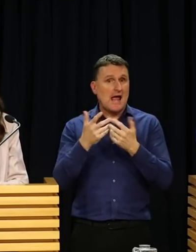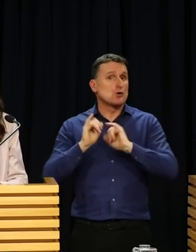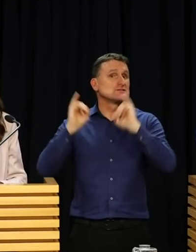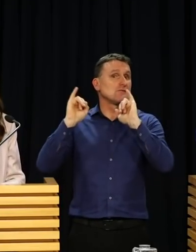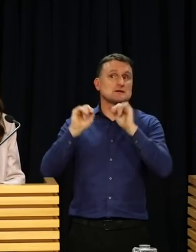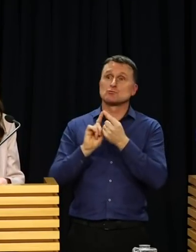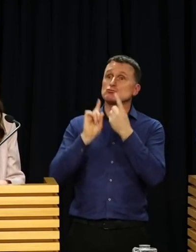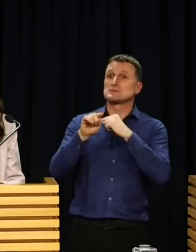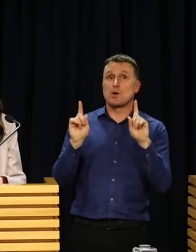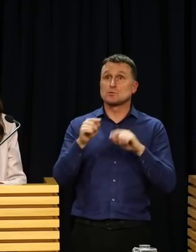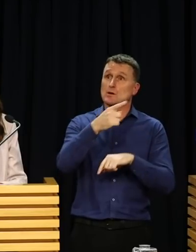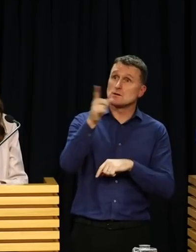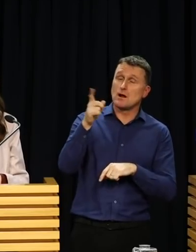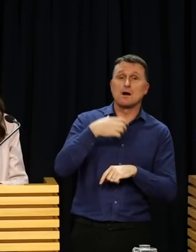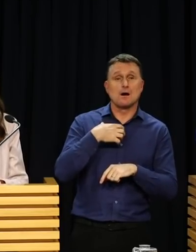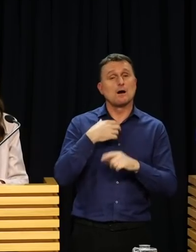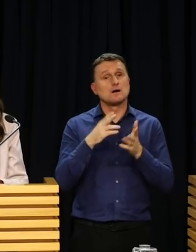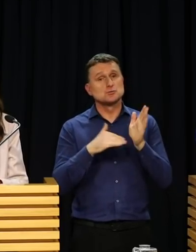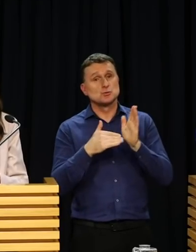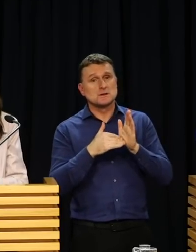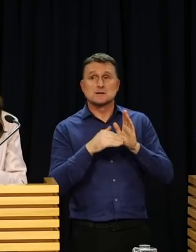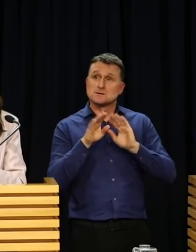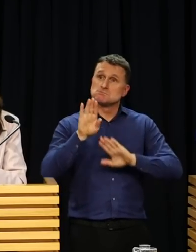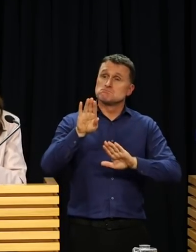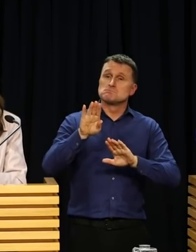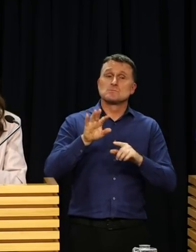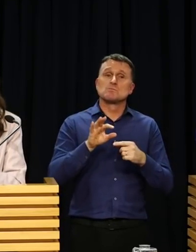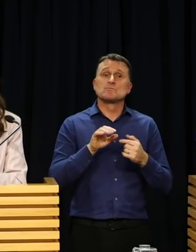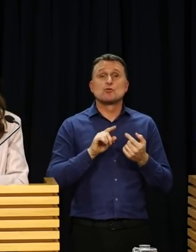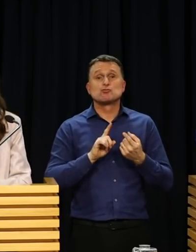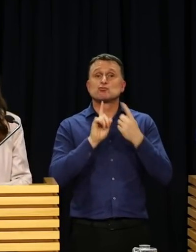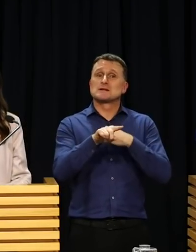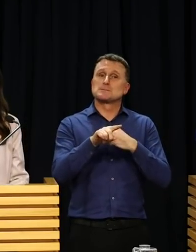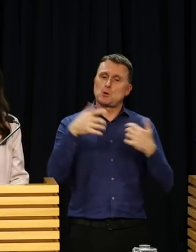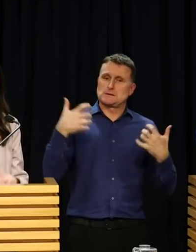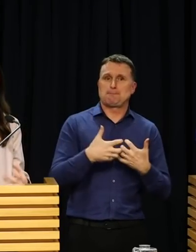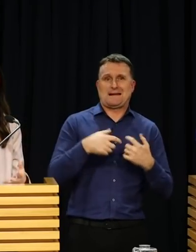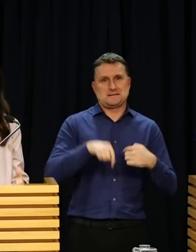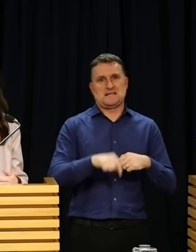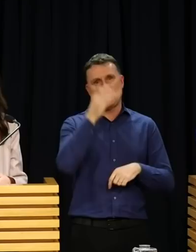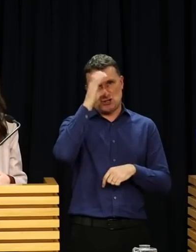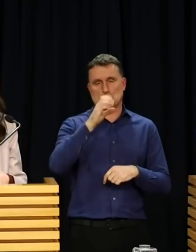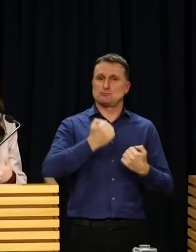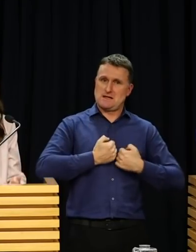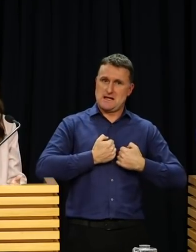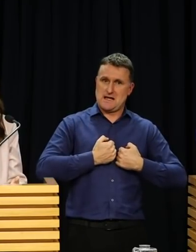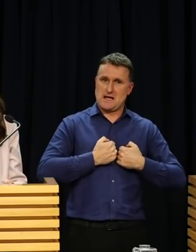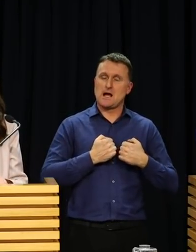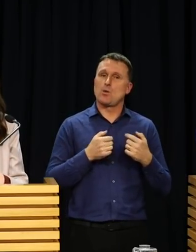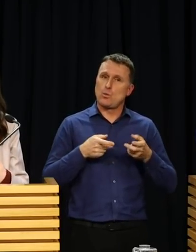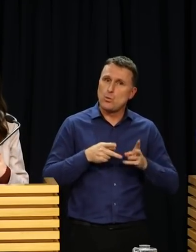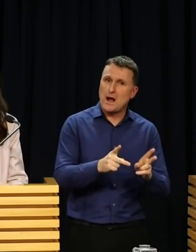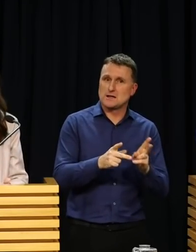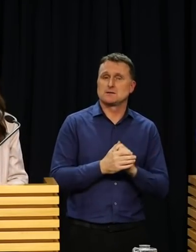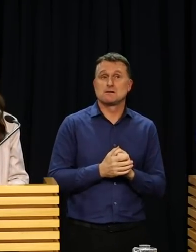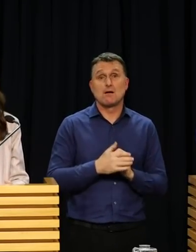events. And New Zealand's response has always been unique, I believe, to us. And I would like to see us continue